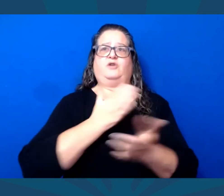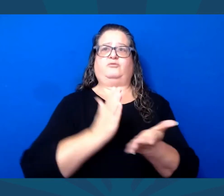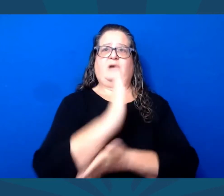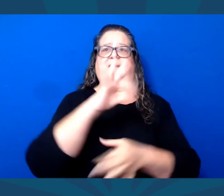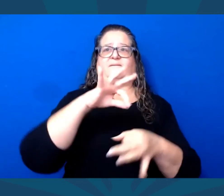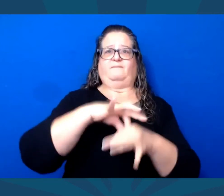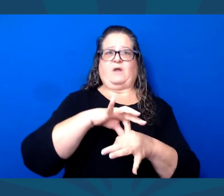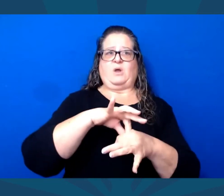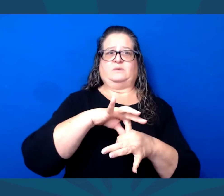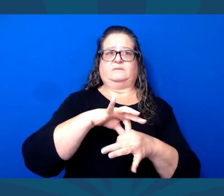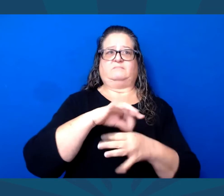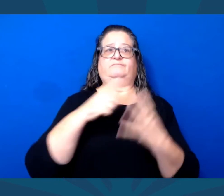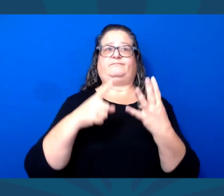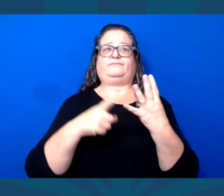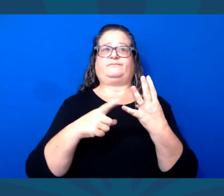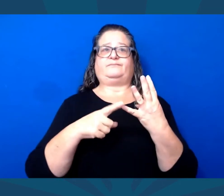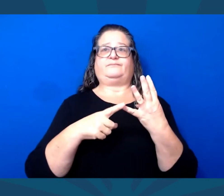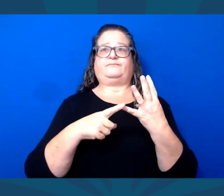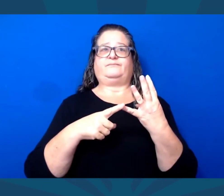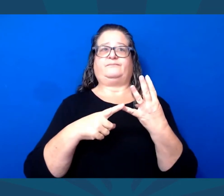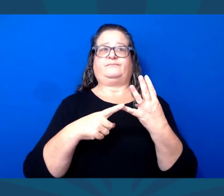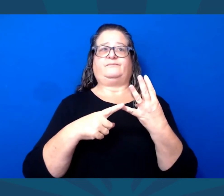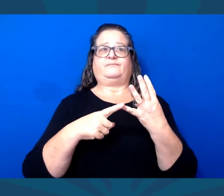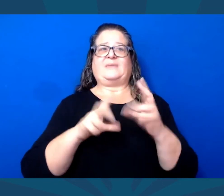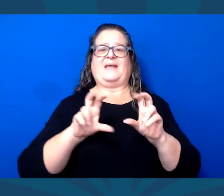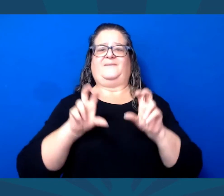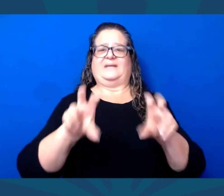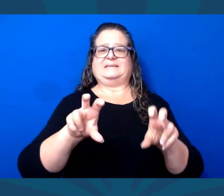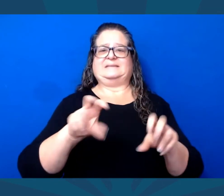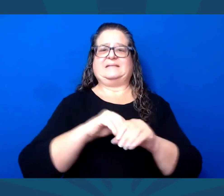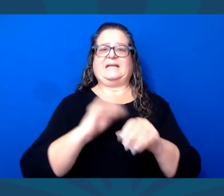by ensuring affordable home ownership,